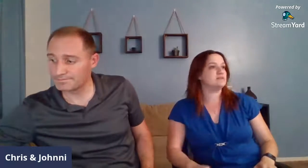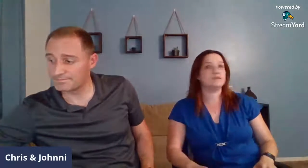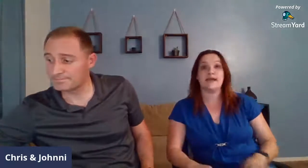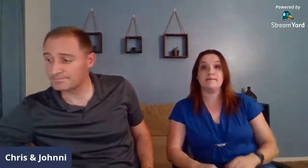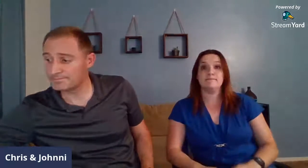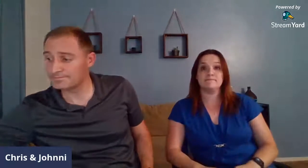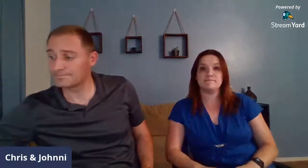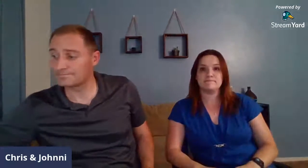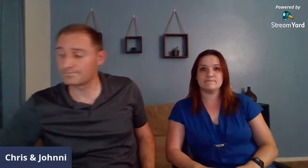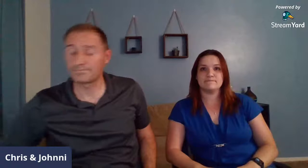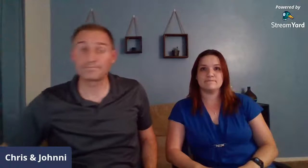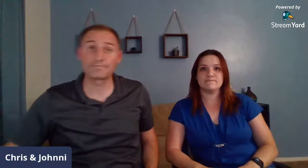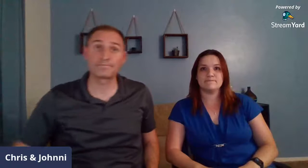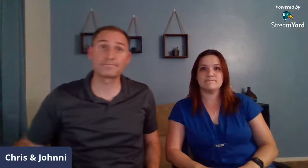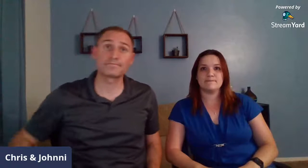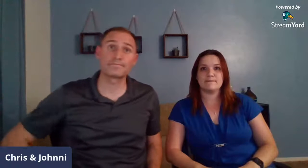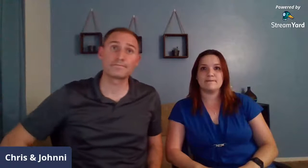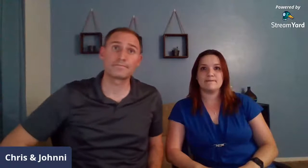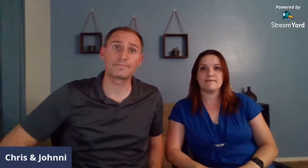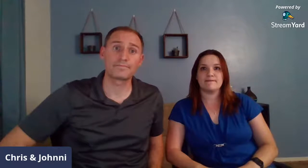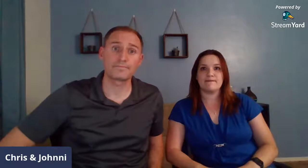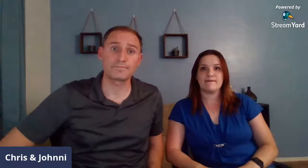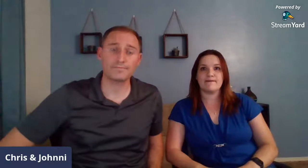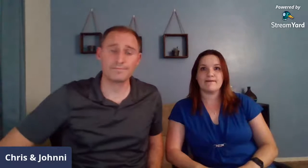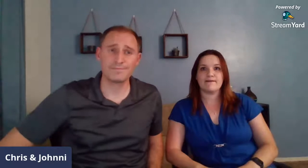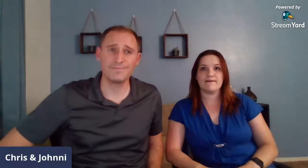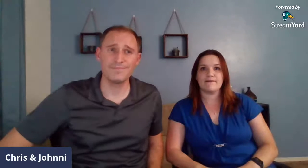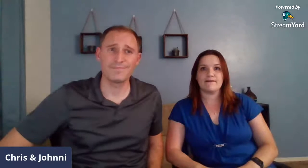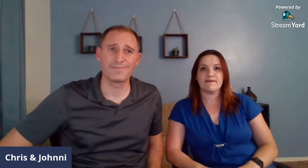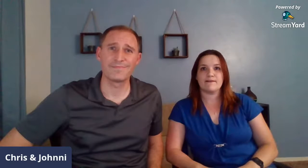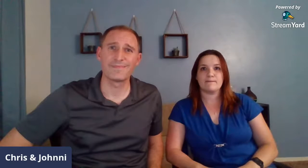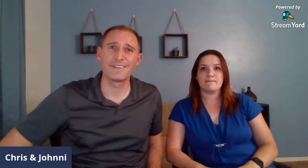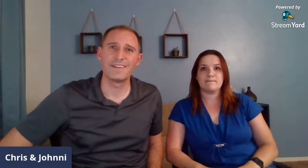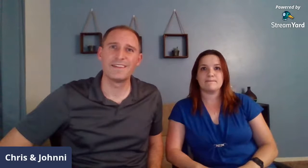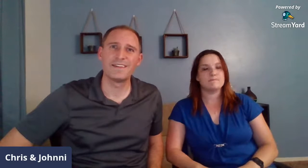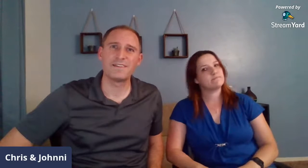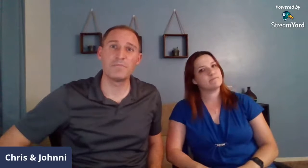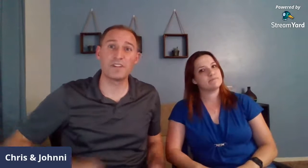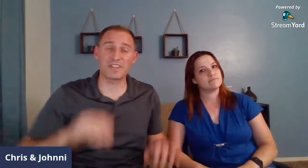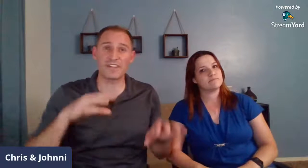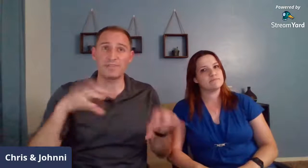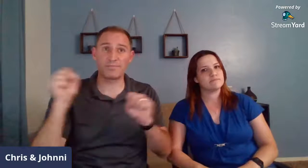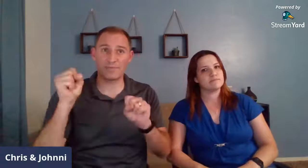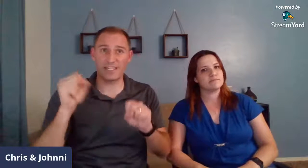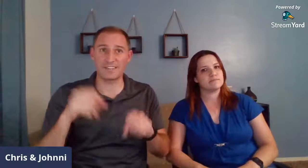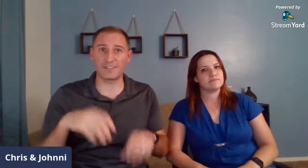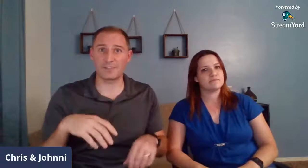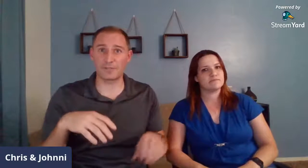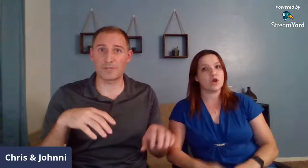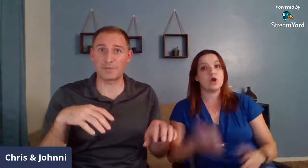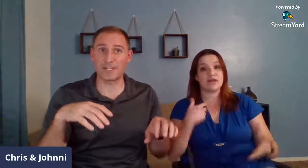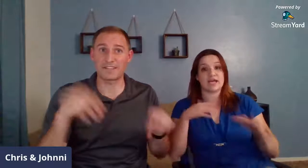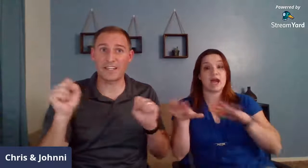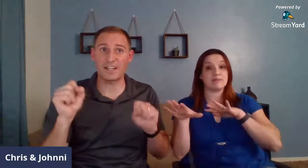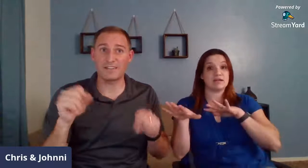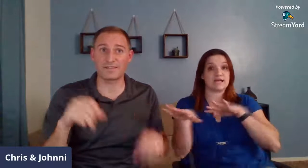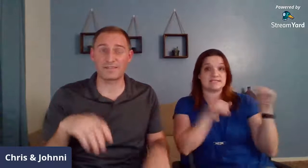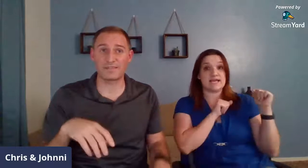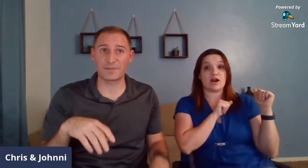Mhm. Yeah. Is that buzz off? Buzz off, like to, I'm Oh, going like to take I'm gonna off. like take I'm going to